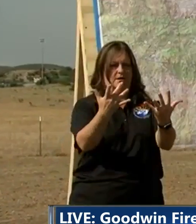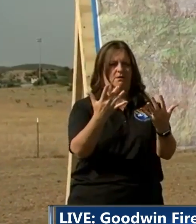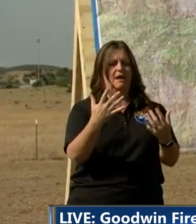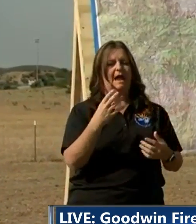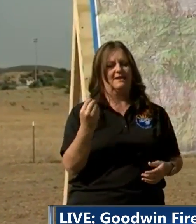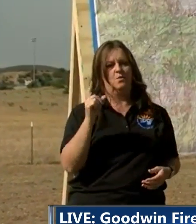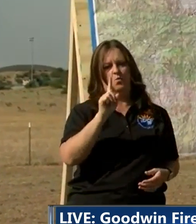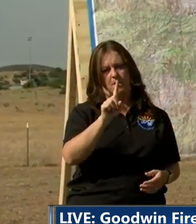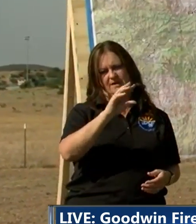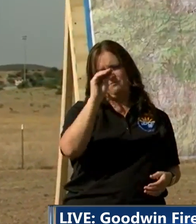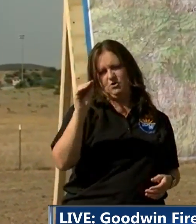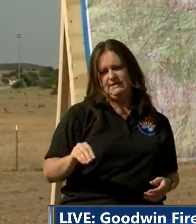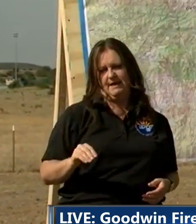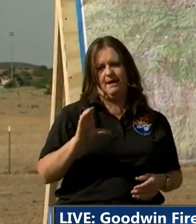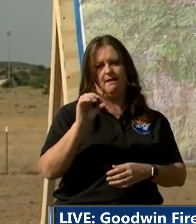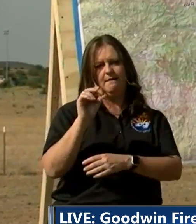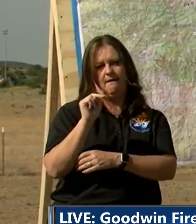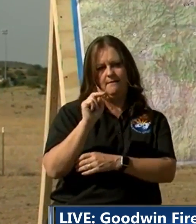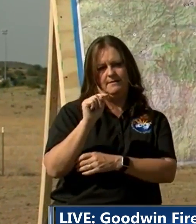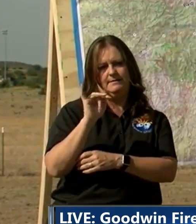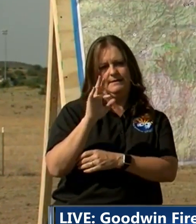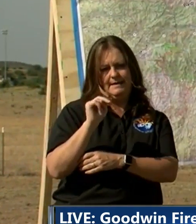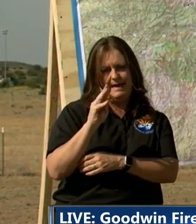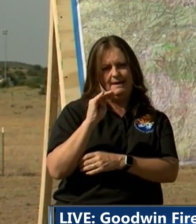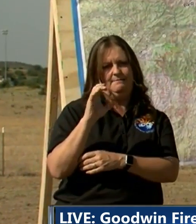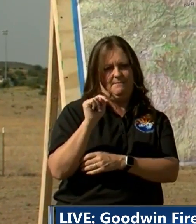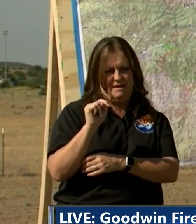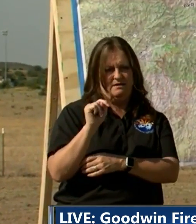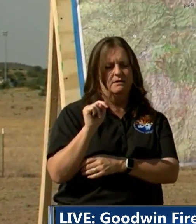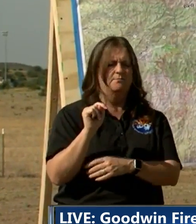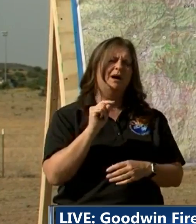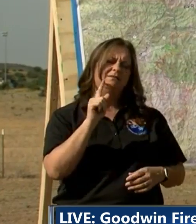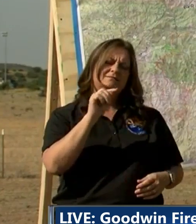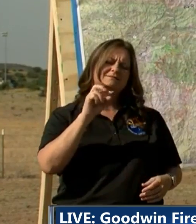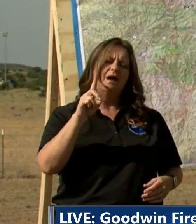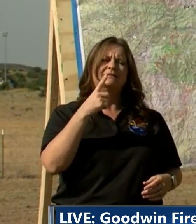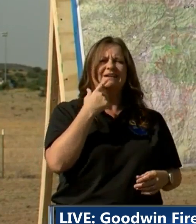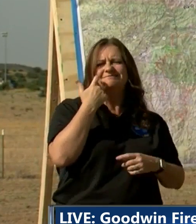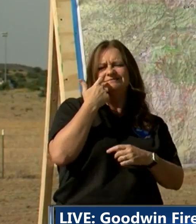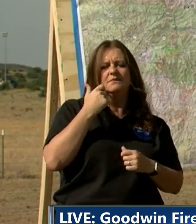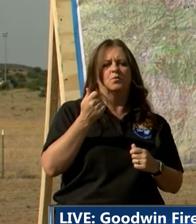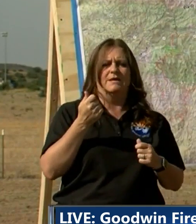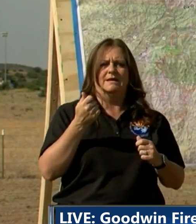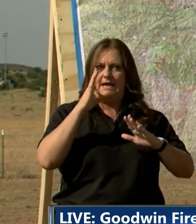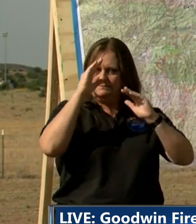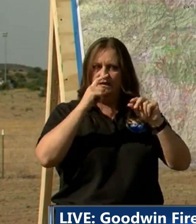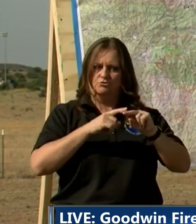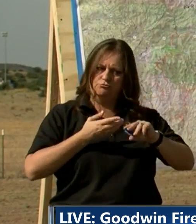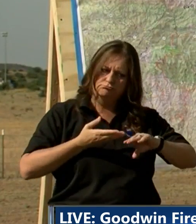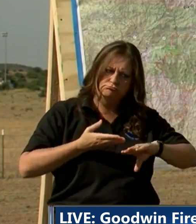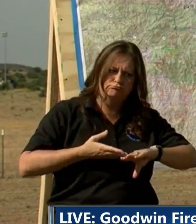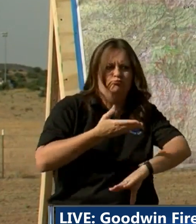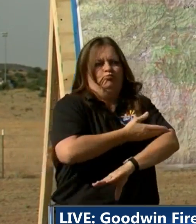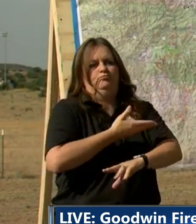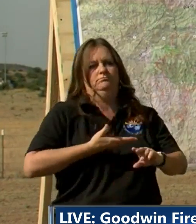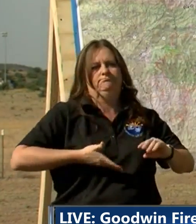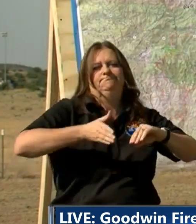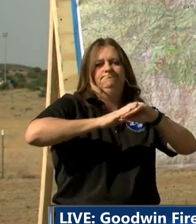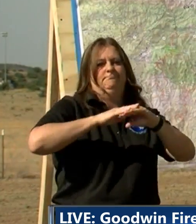1% containment, but as Todd said a little bit earlier, we expect that percent containment to increase today.